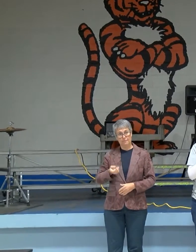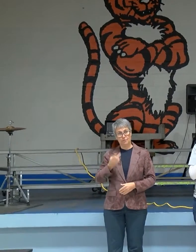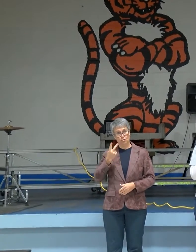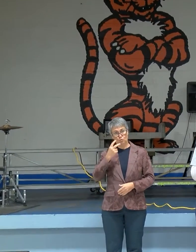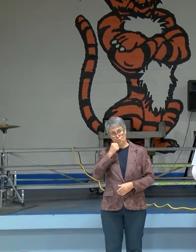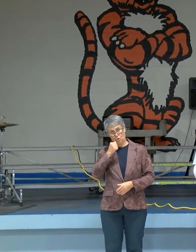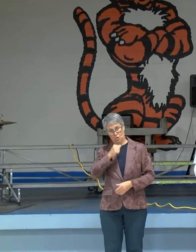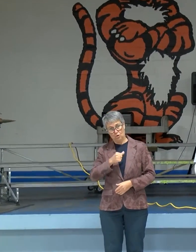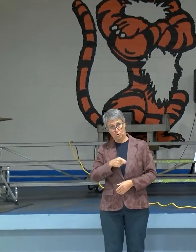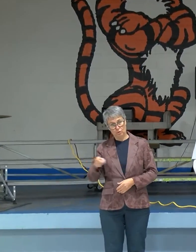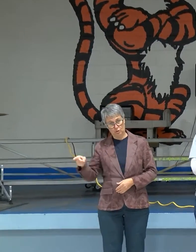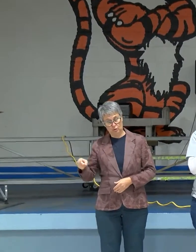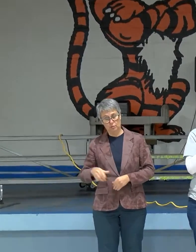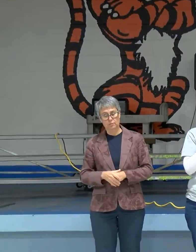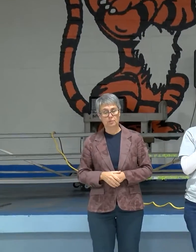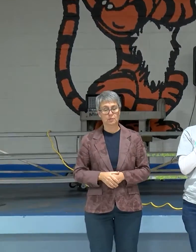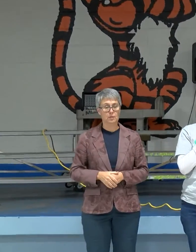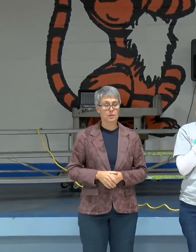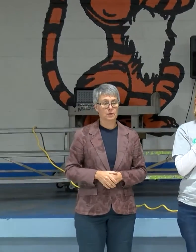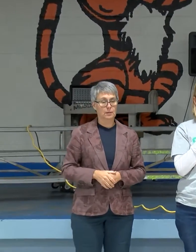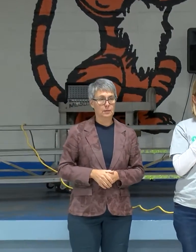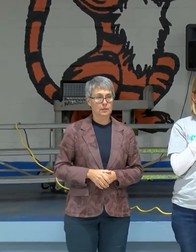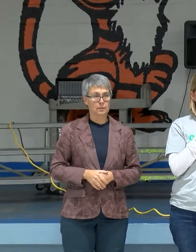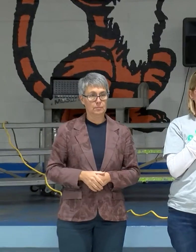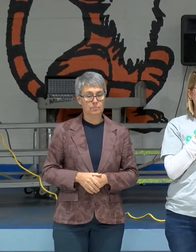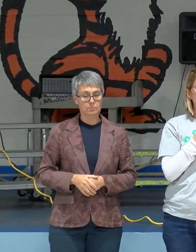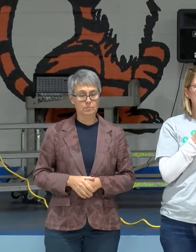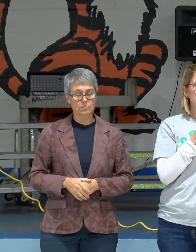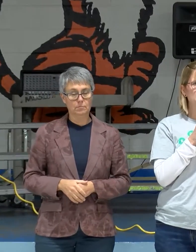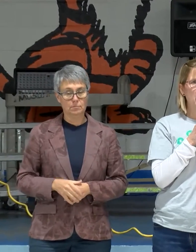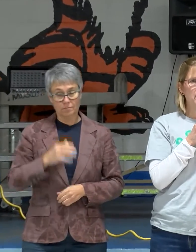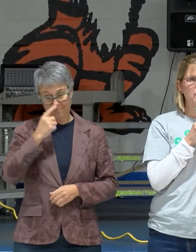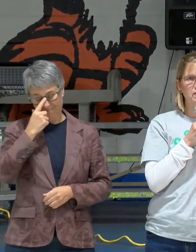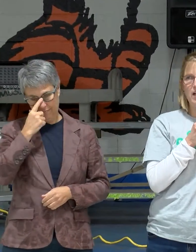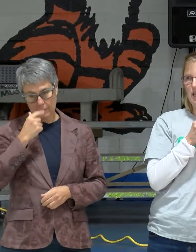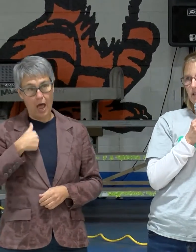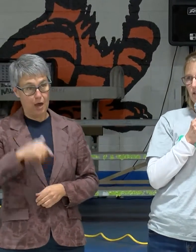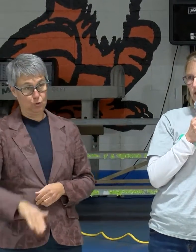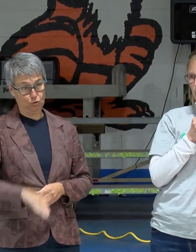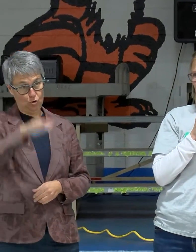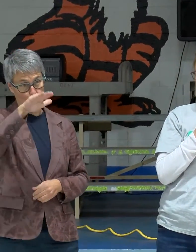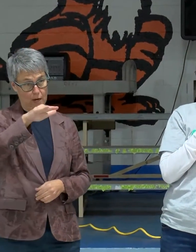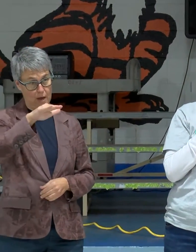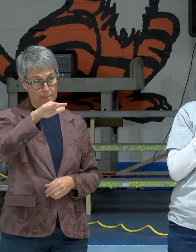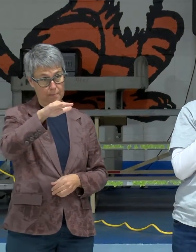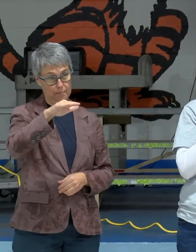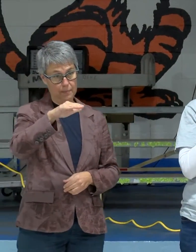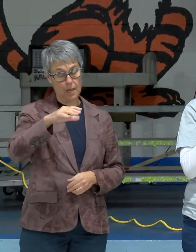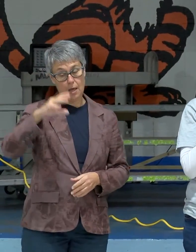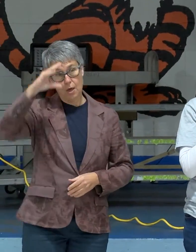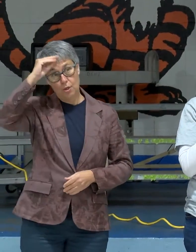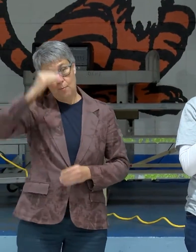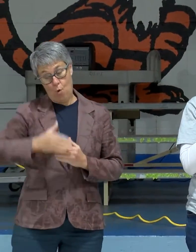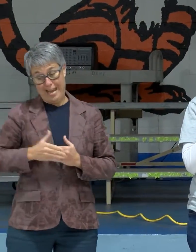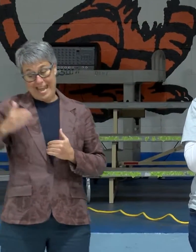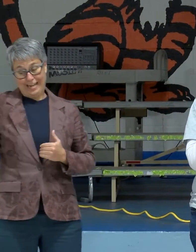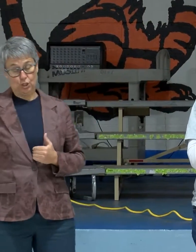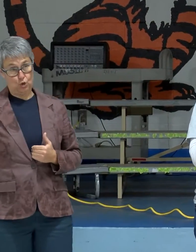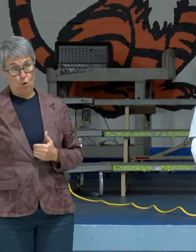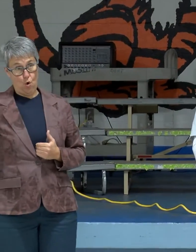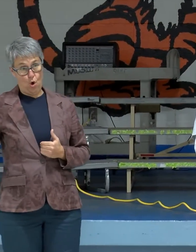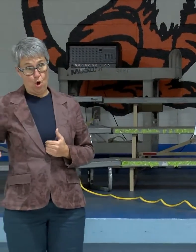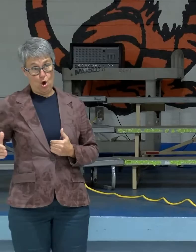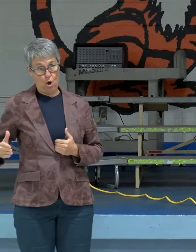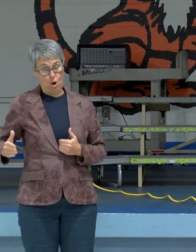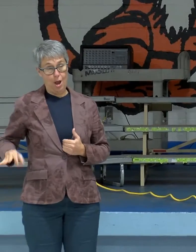lead. When I was growing up, the boy next door found his father's unsecured ammunition. He took